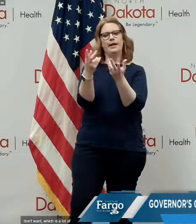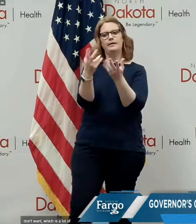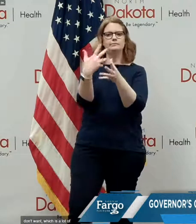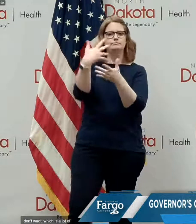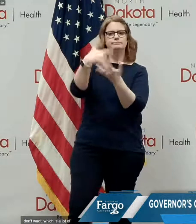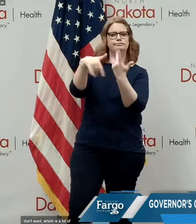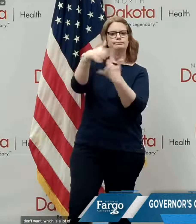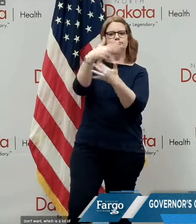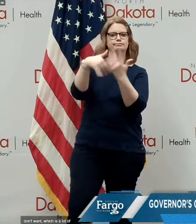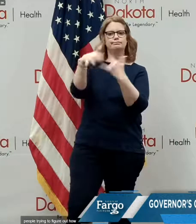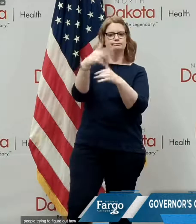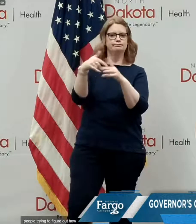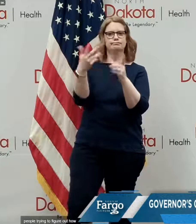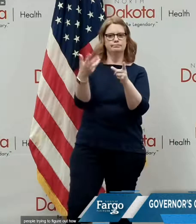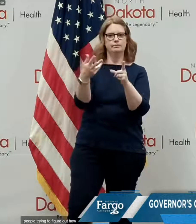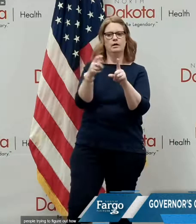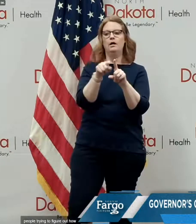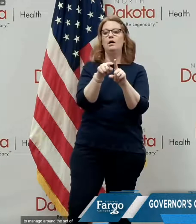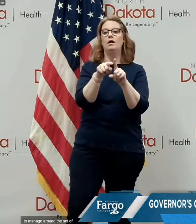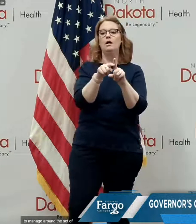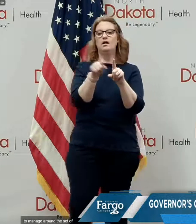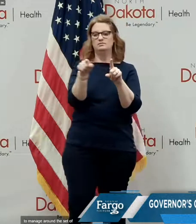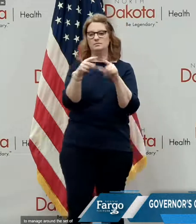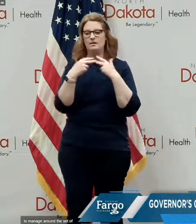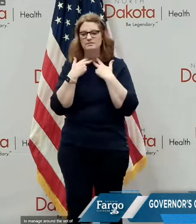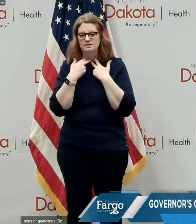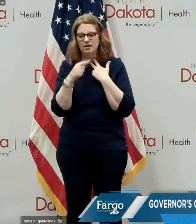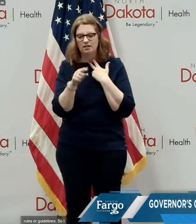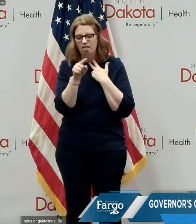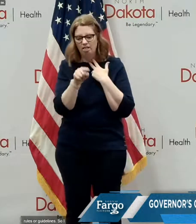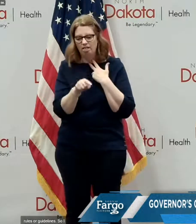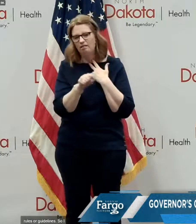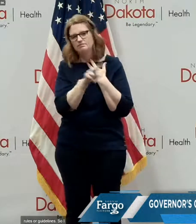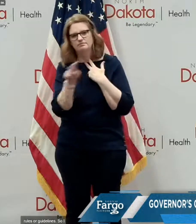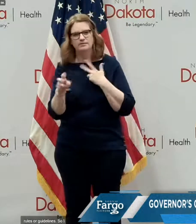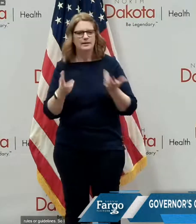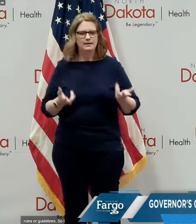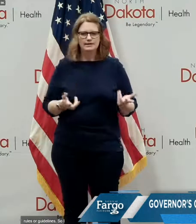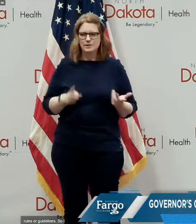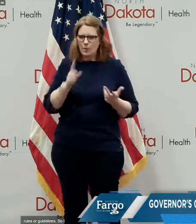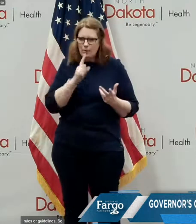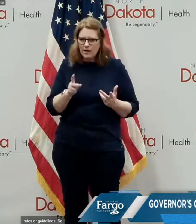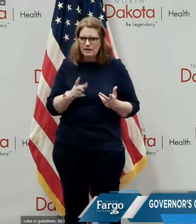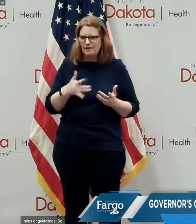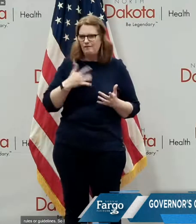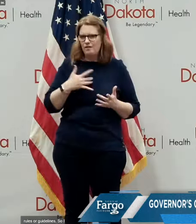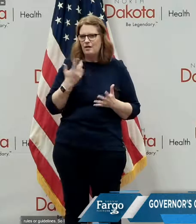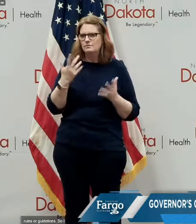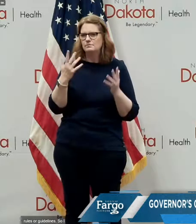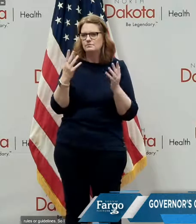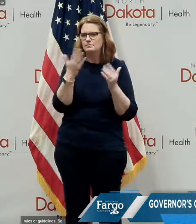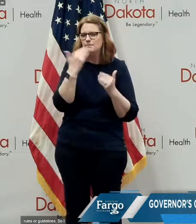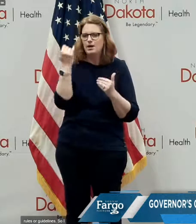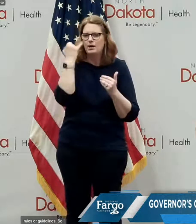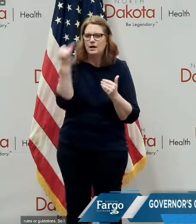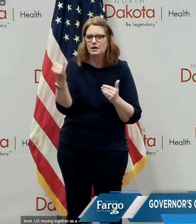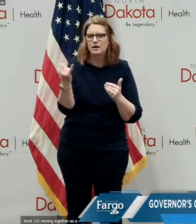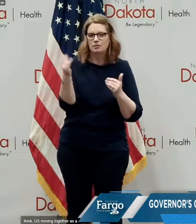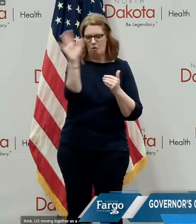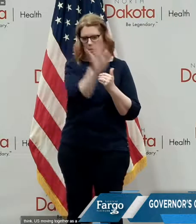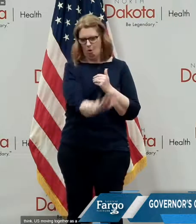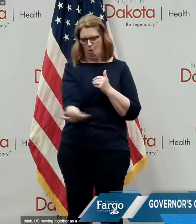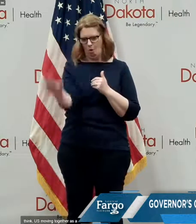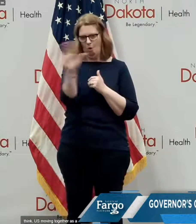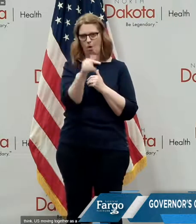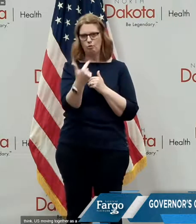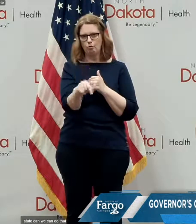figure out how to manage around a set of rules or guidelines. So I think, again, us moving together as a state, we can do that together,